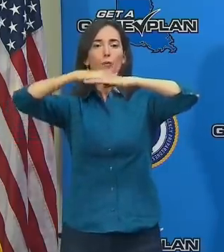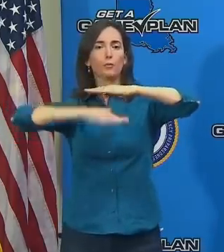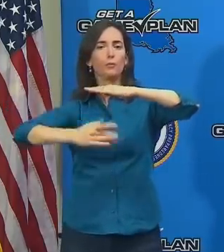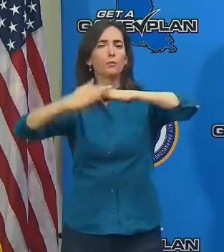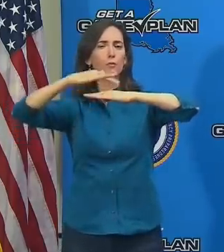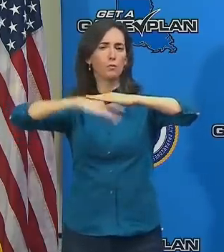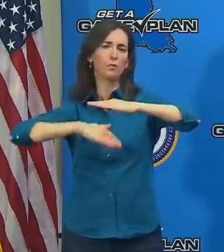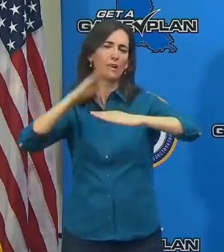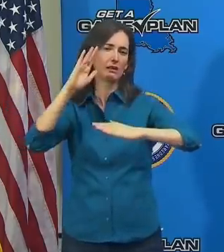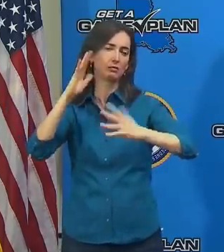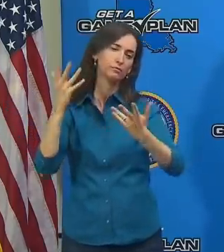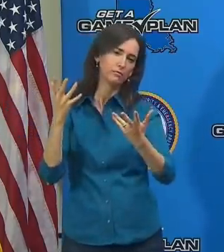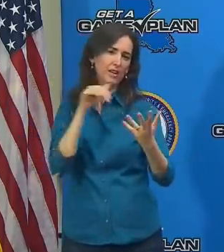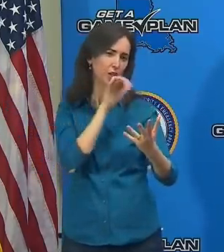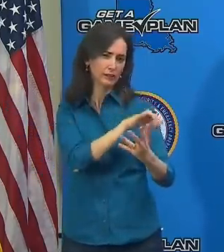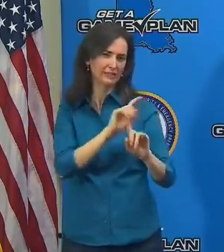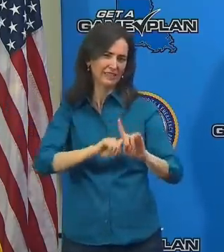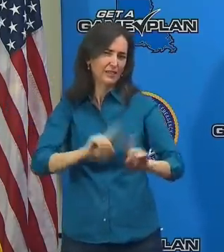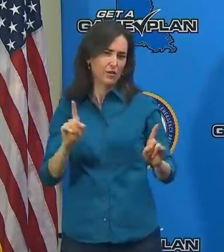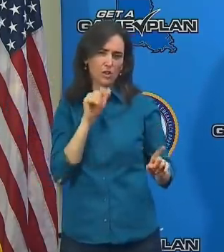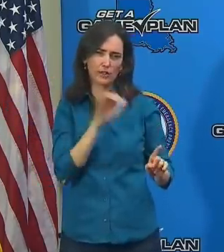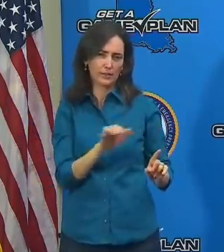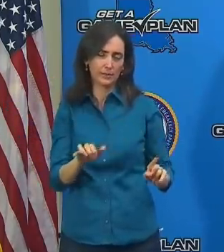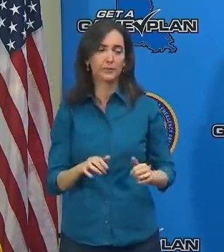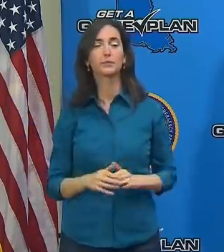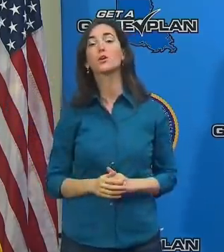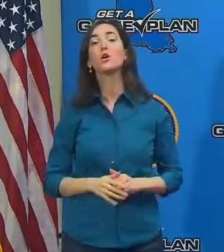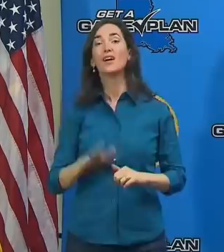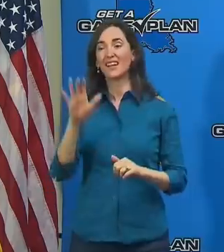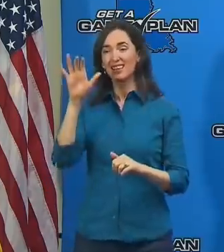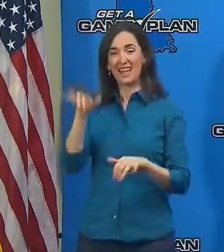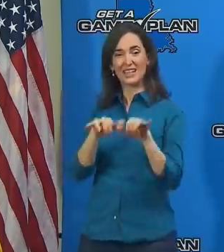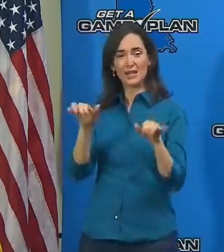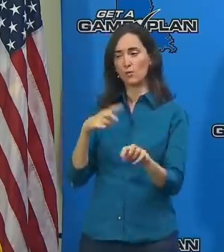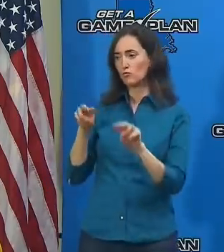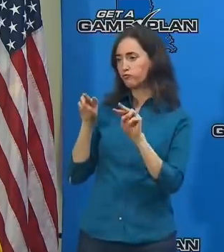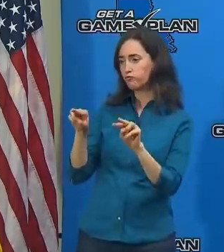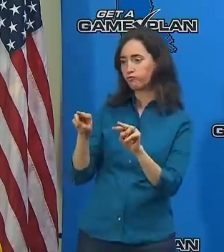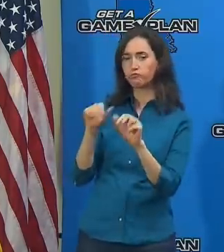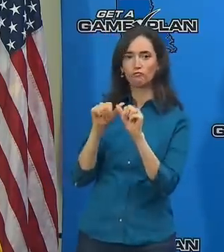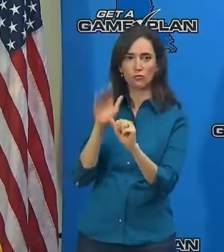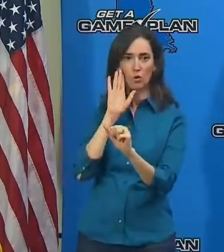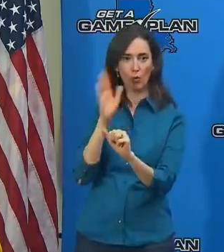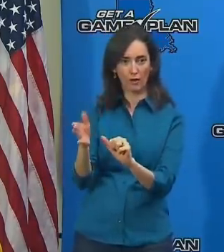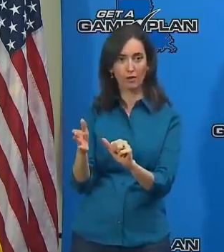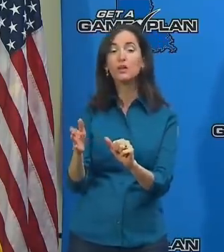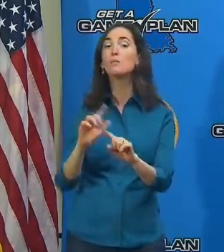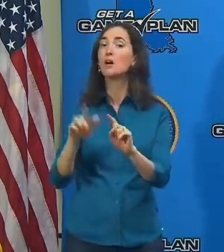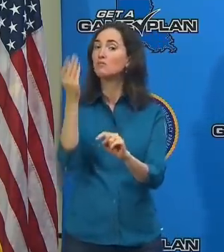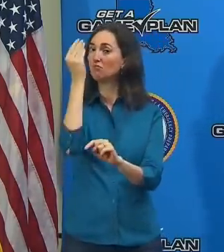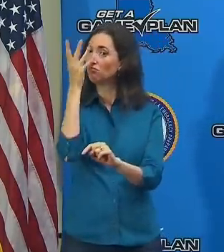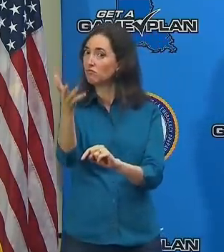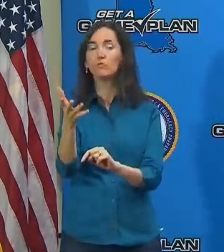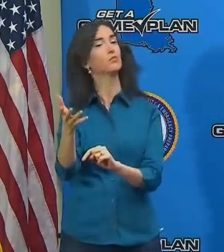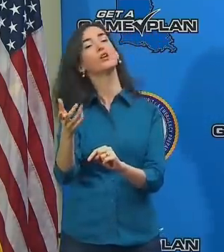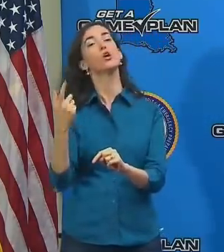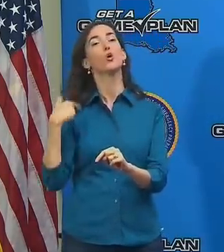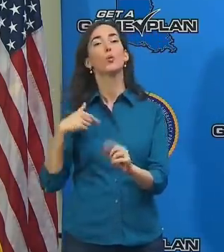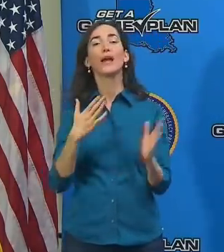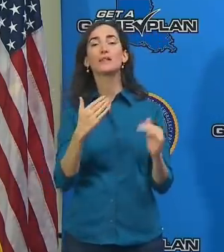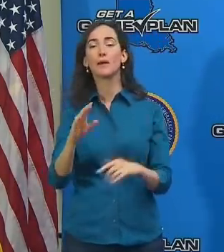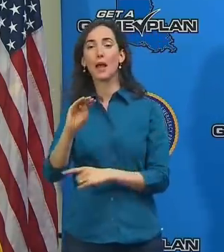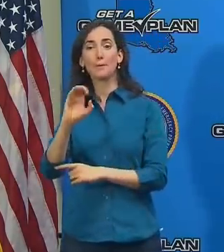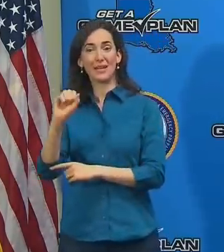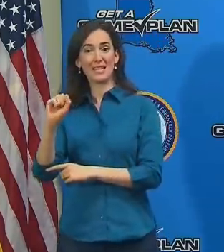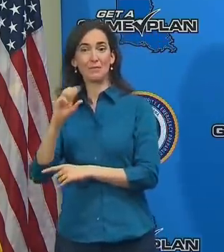to monitor this flood protection system. I can tell you right now, we do not anticipate any overtopping of the